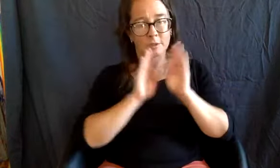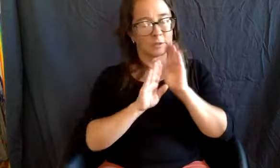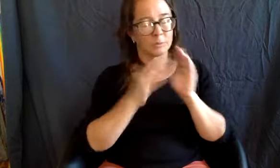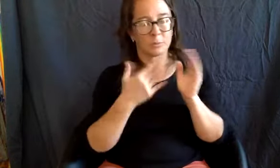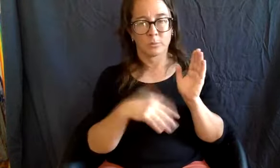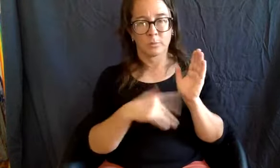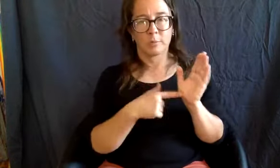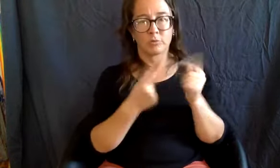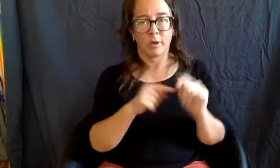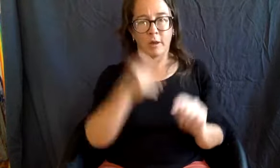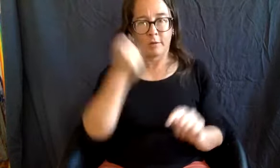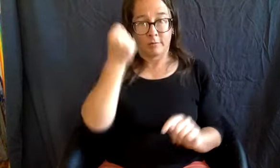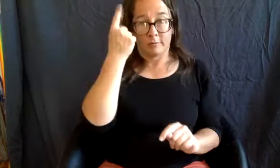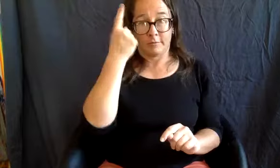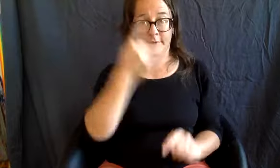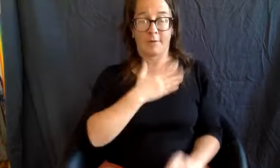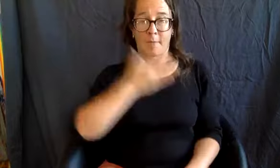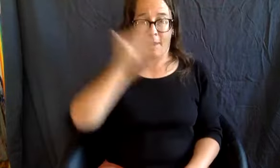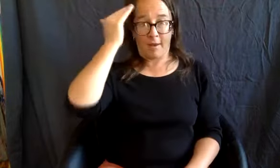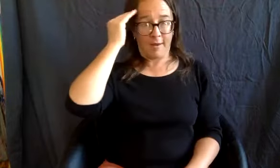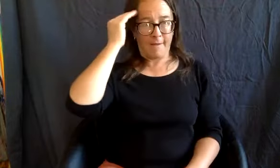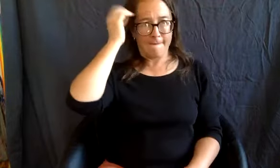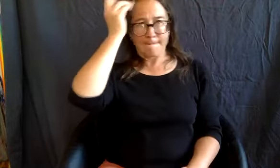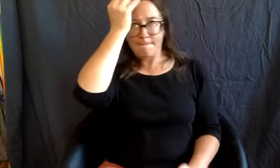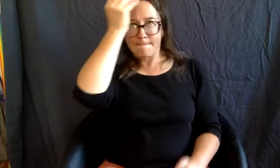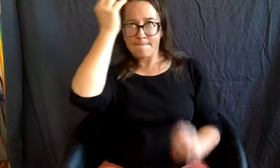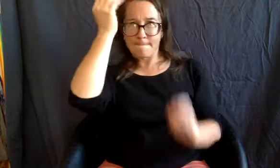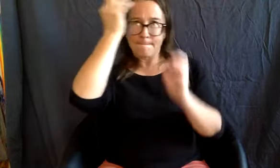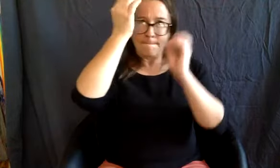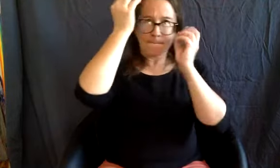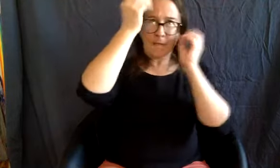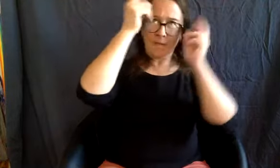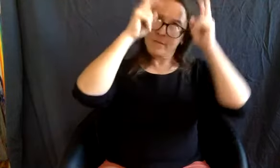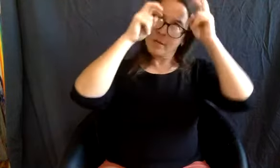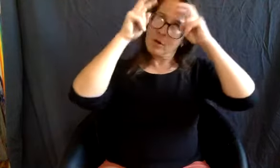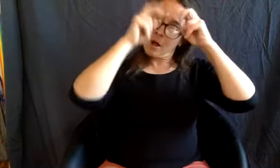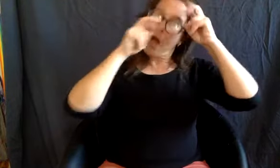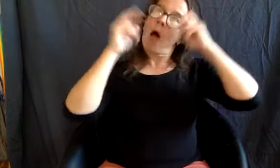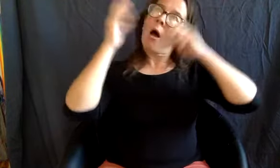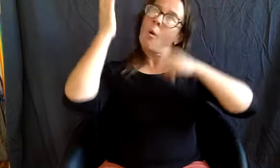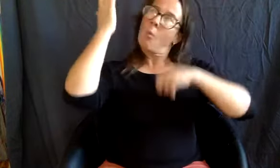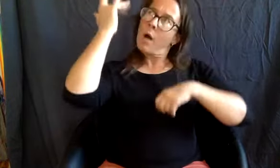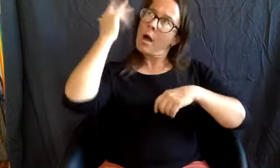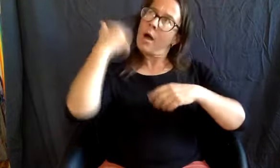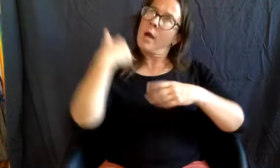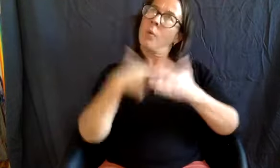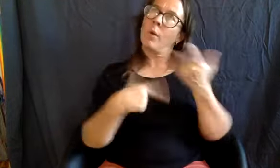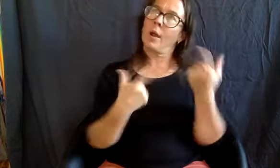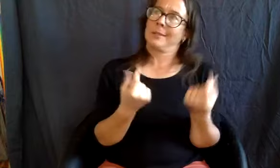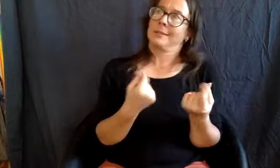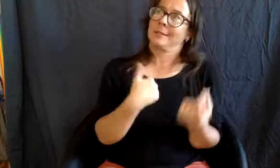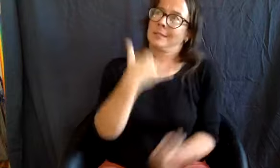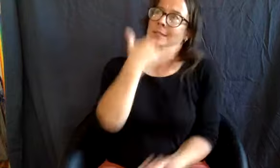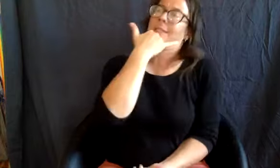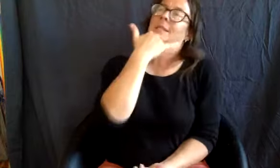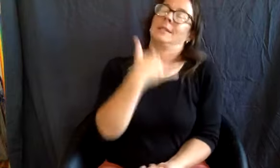get to the level where I was so frustrated with him, I would slap him and hit him, and again, not anything that I'm proud to report to you 7